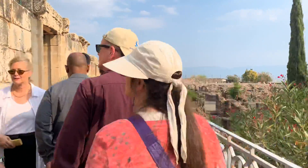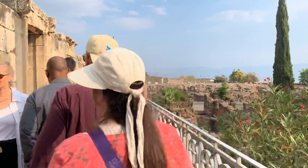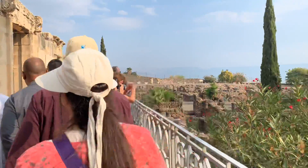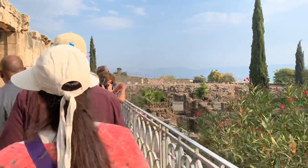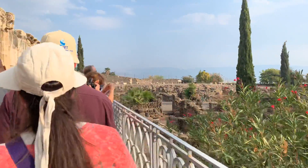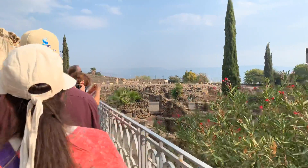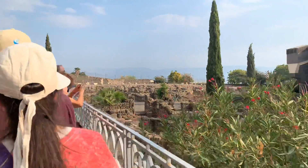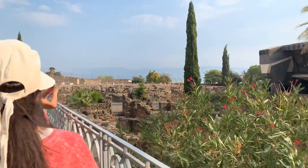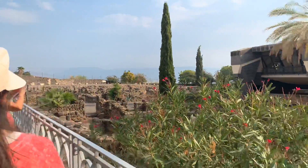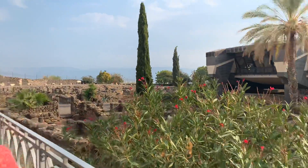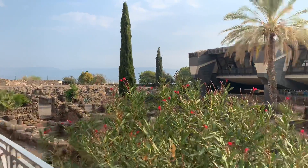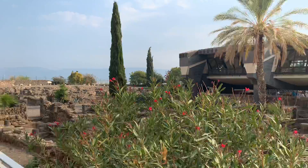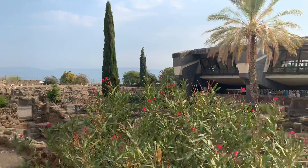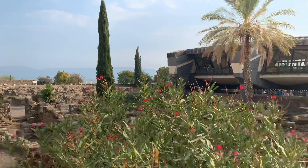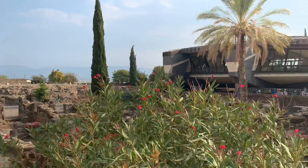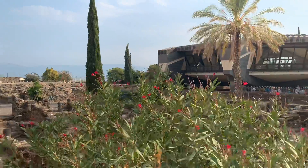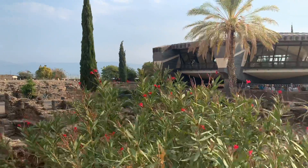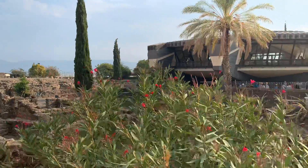Alright, so we'll be done, right?